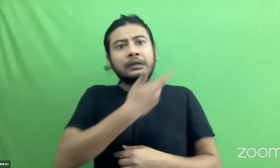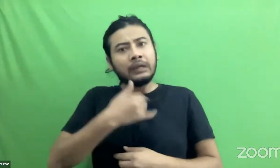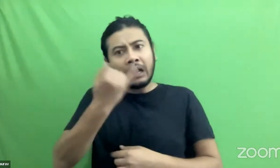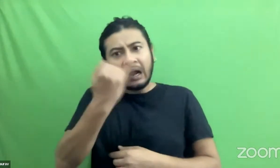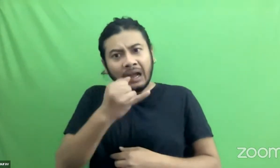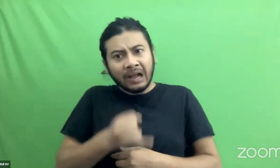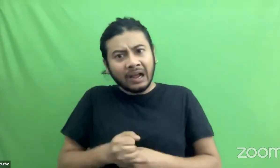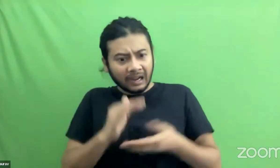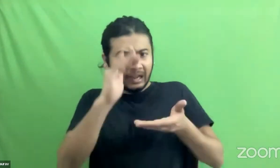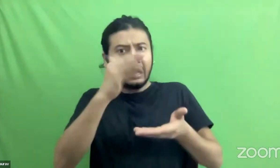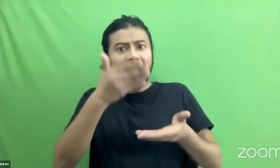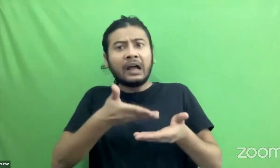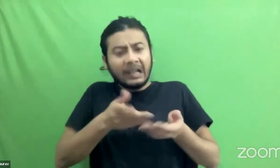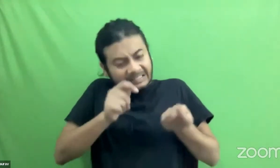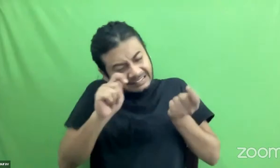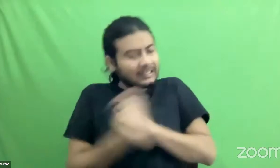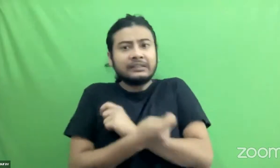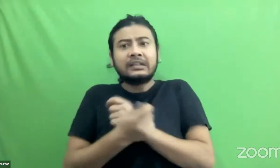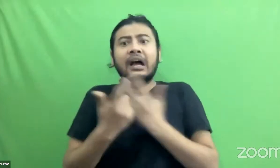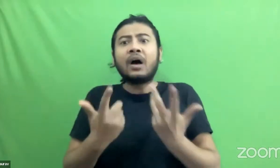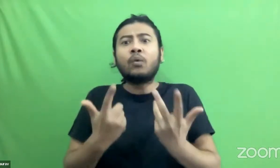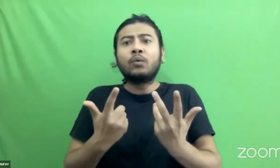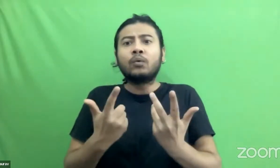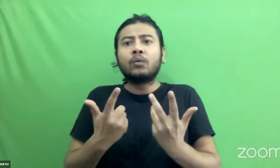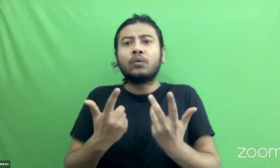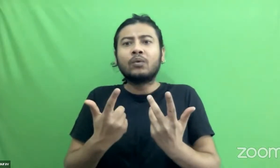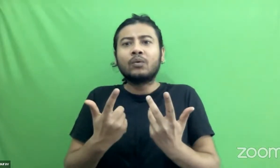by karma only by chanting the Hare Krishna Mahamantra.